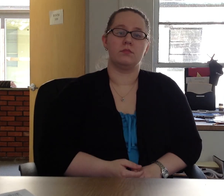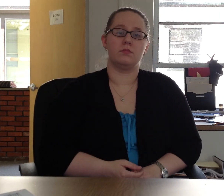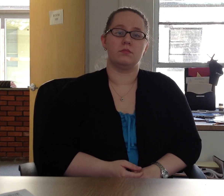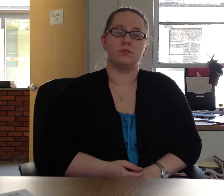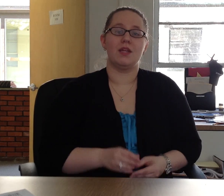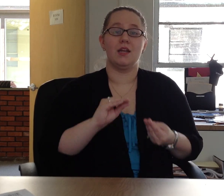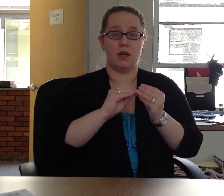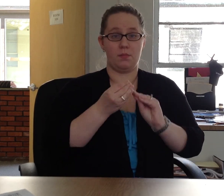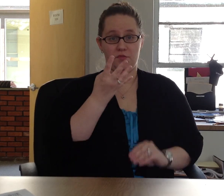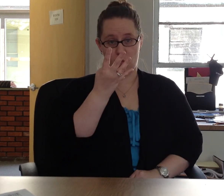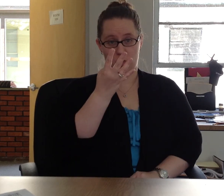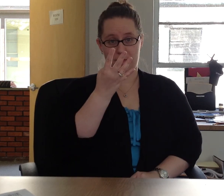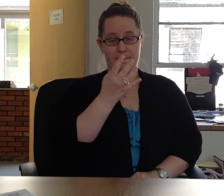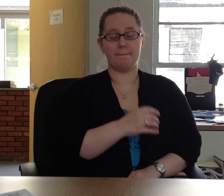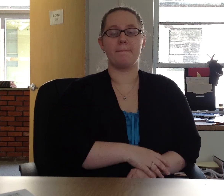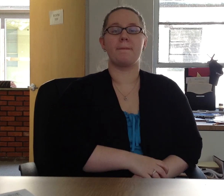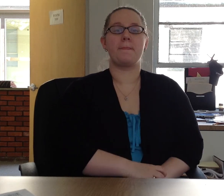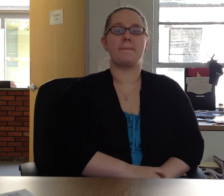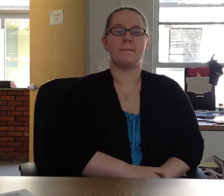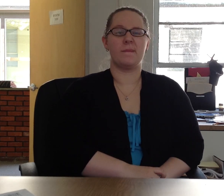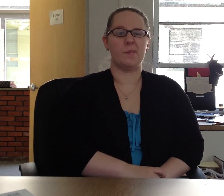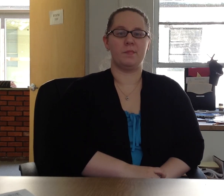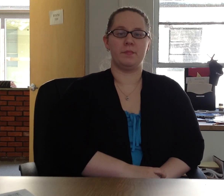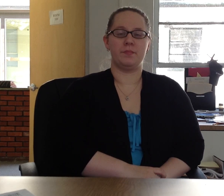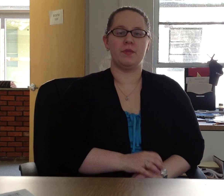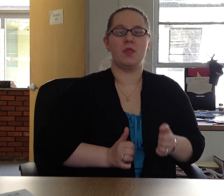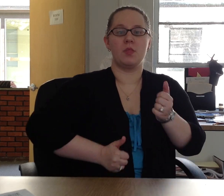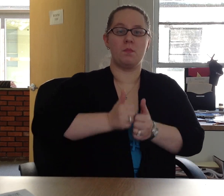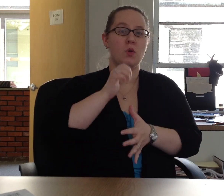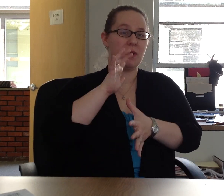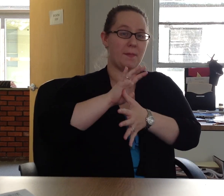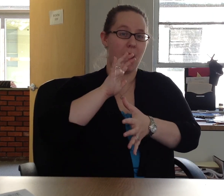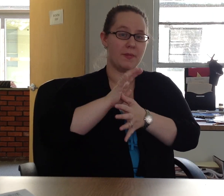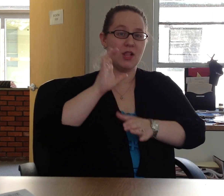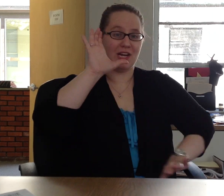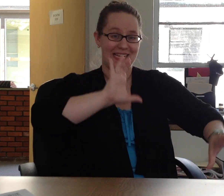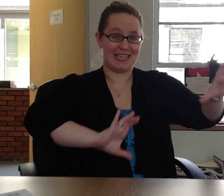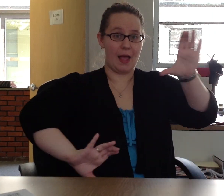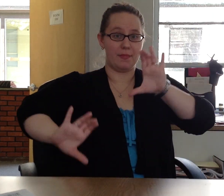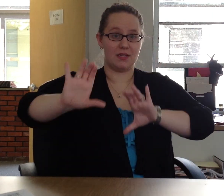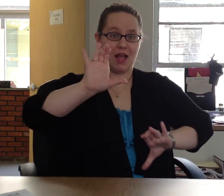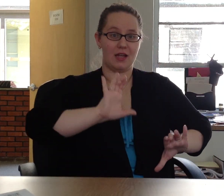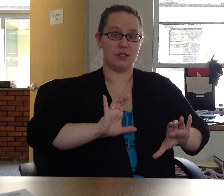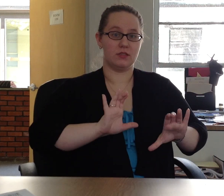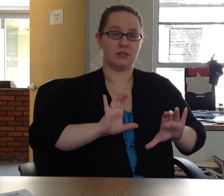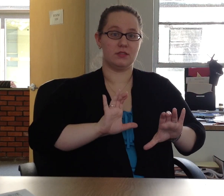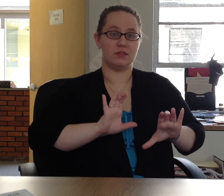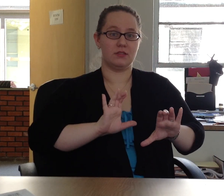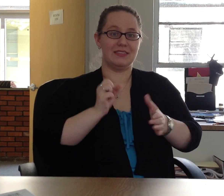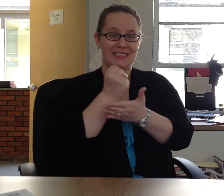4. The most popular chemical sanitizer is